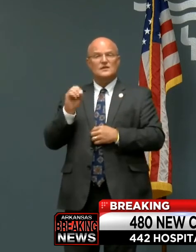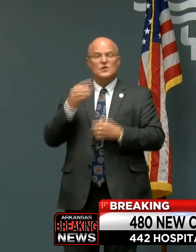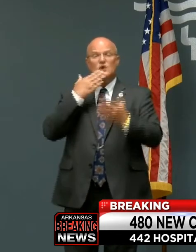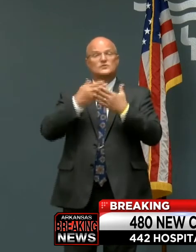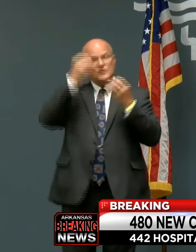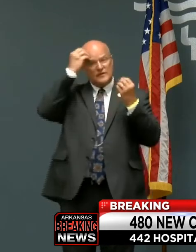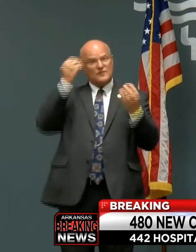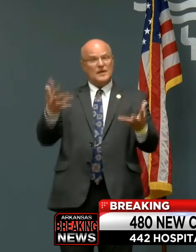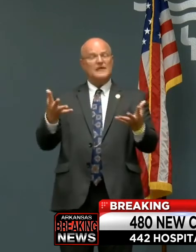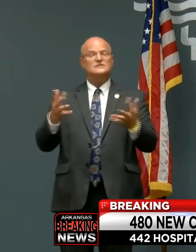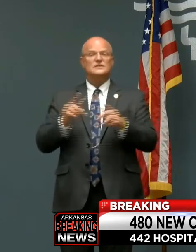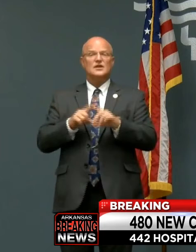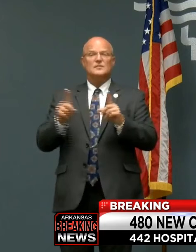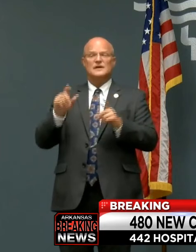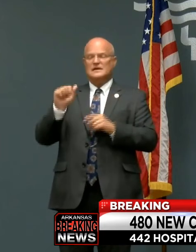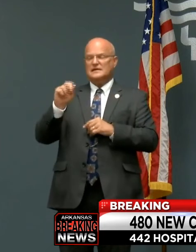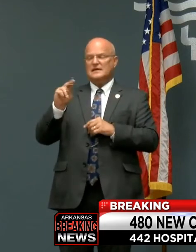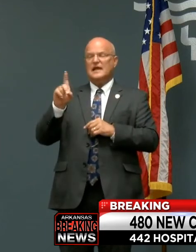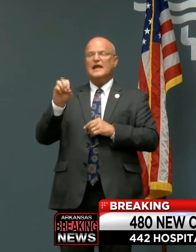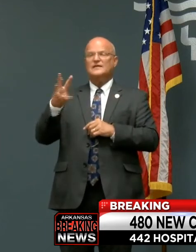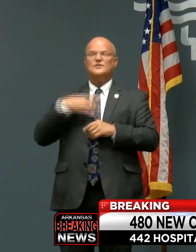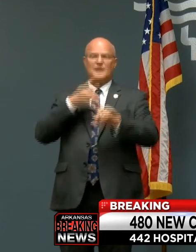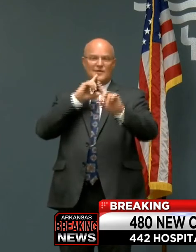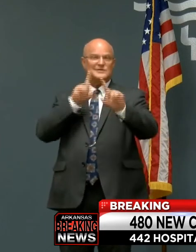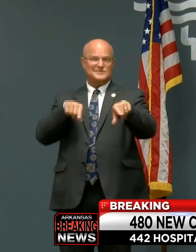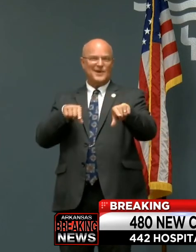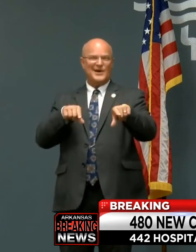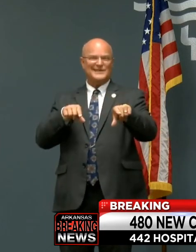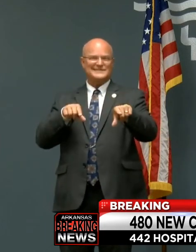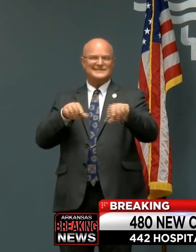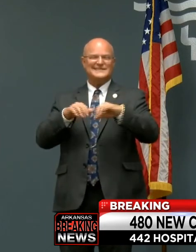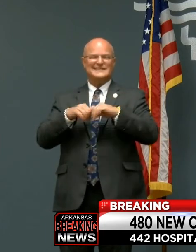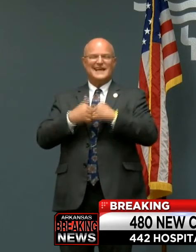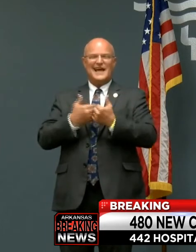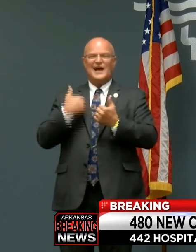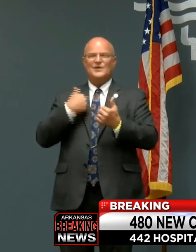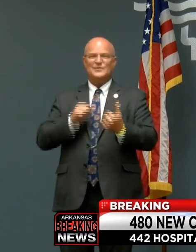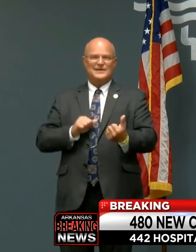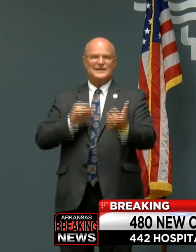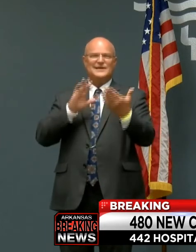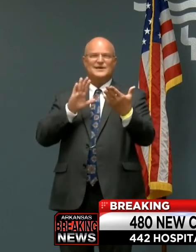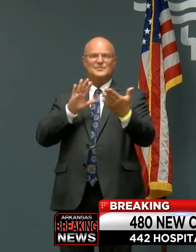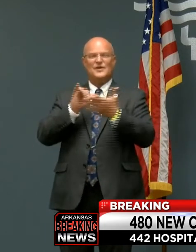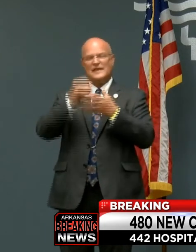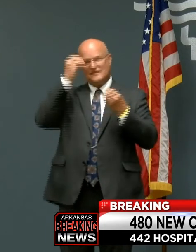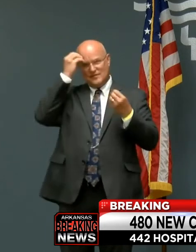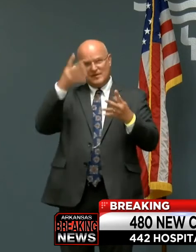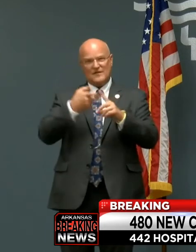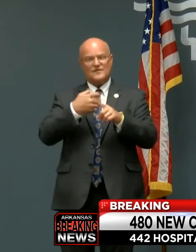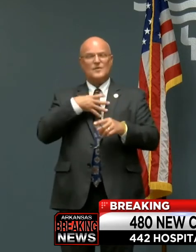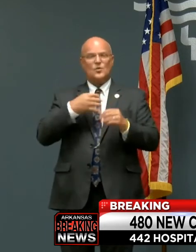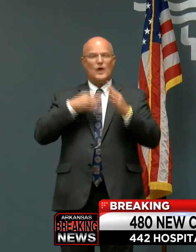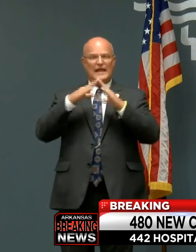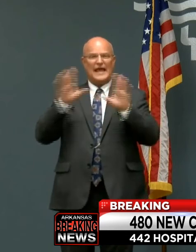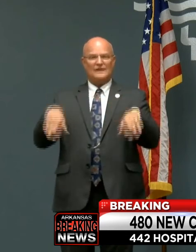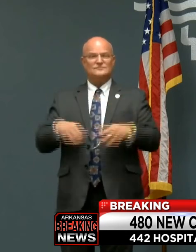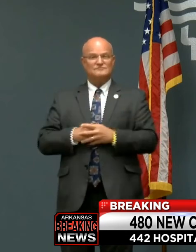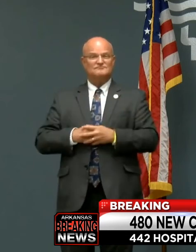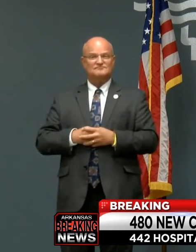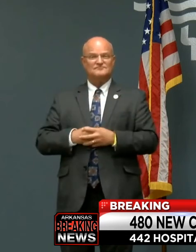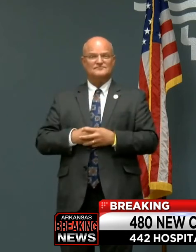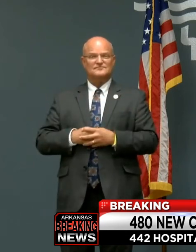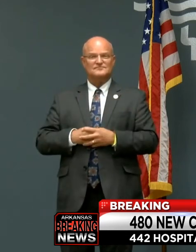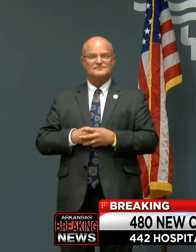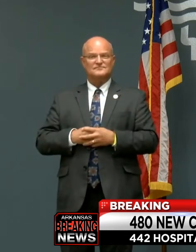good information, but Andrew, that's my response as to how we approach that information from the White House.